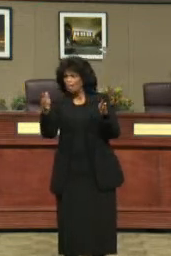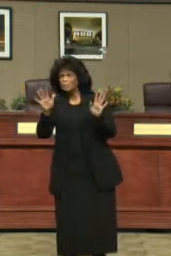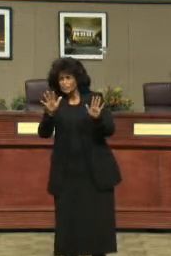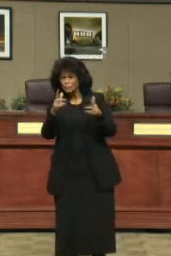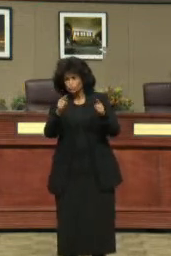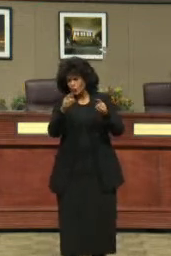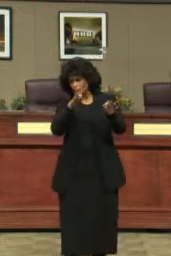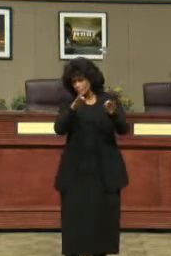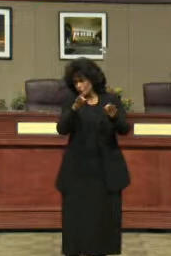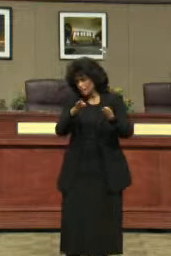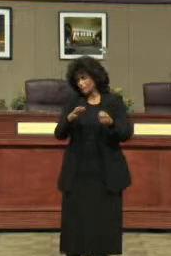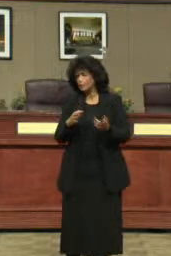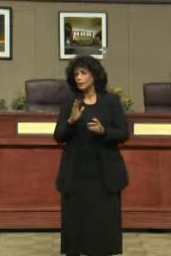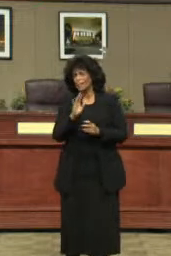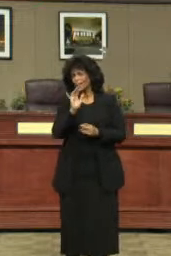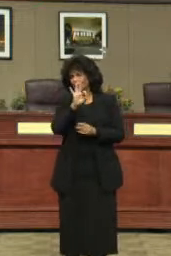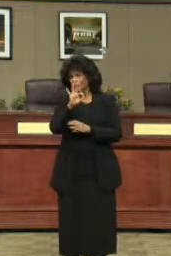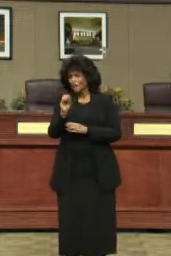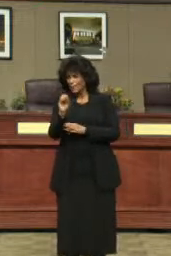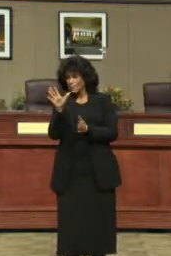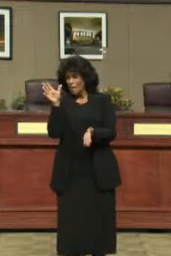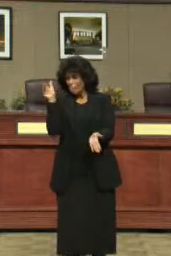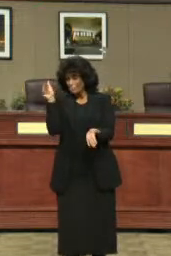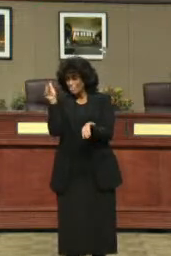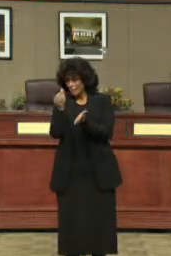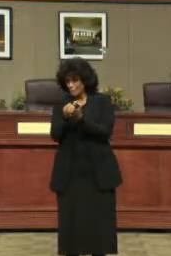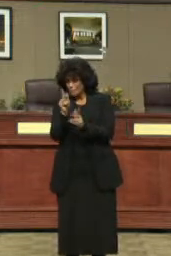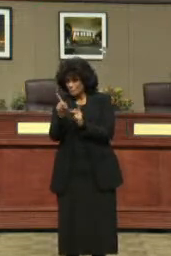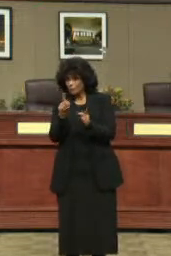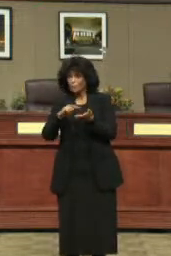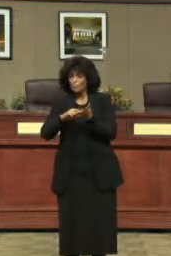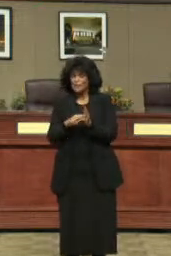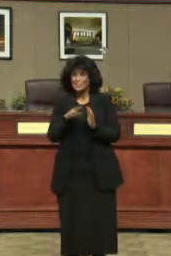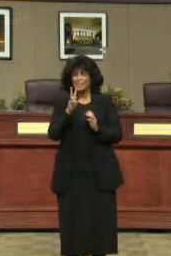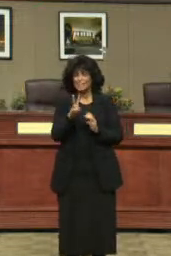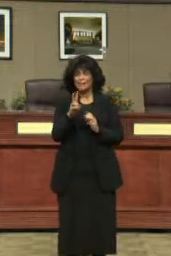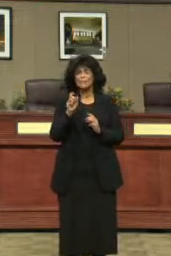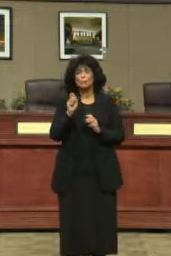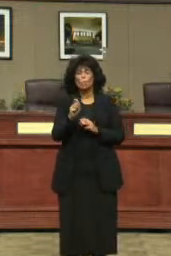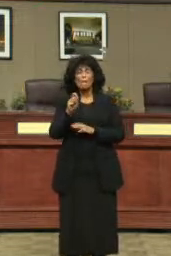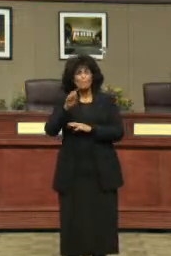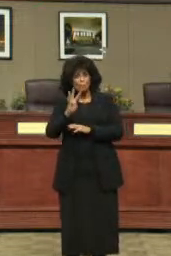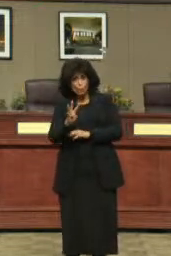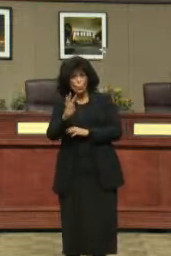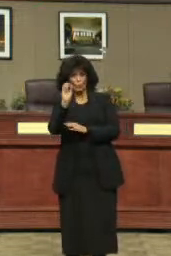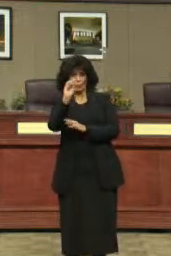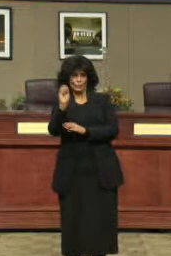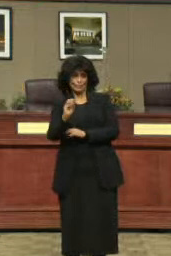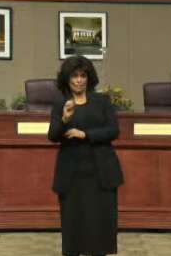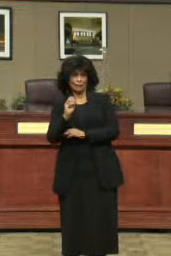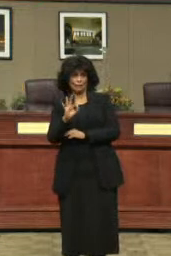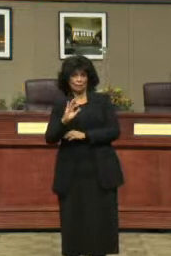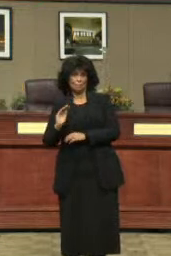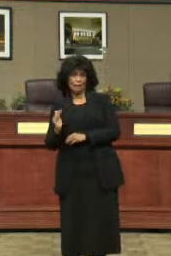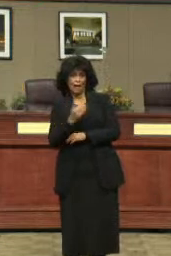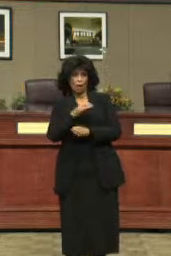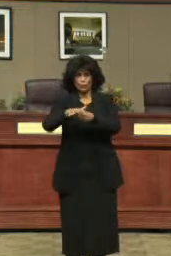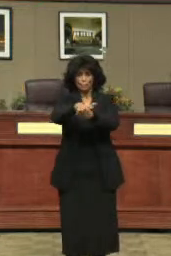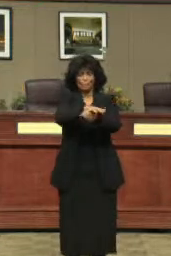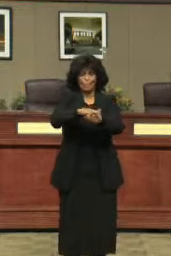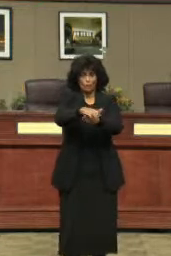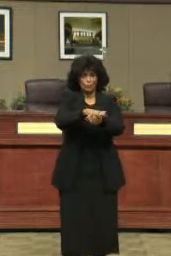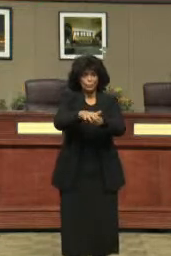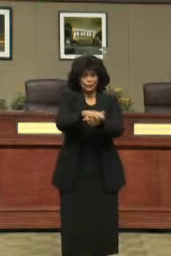90,000, that's approximately 6.4% of the county's population over